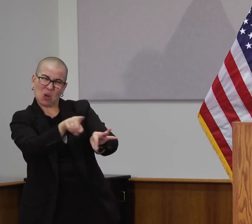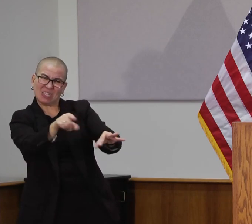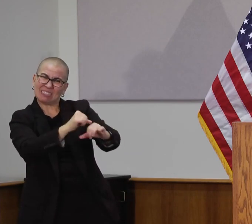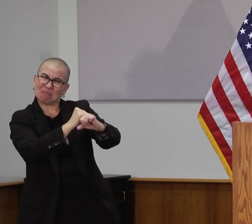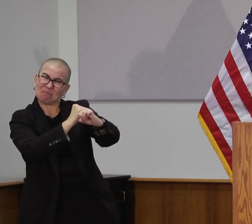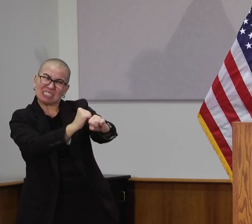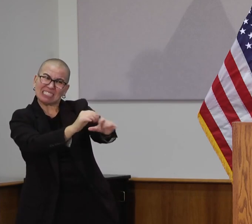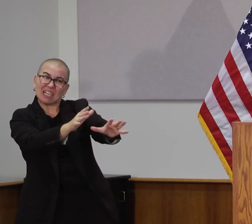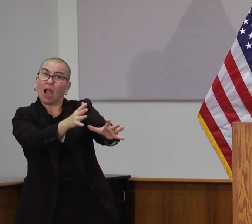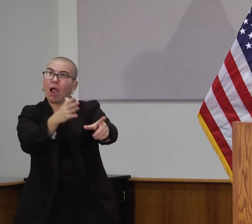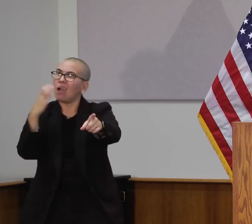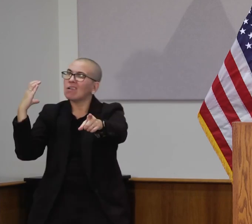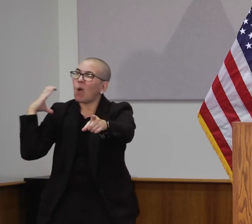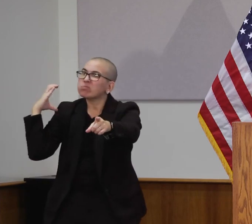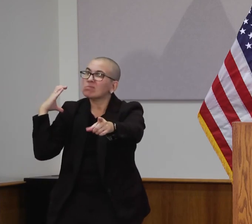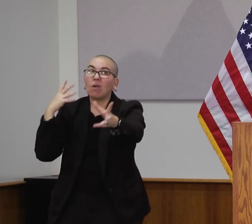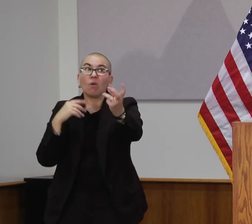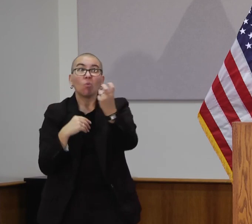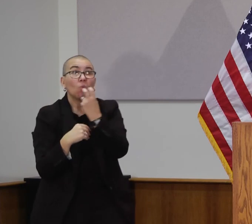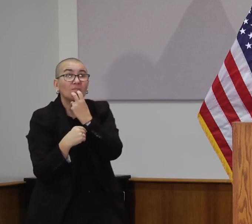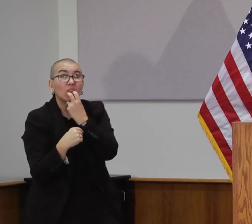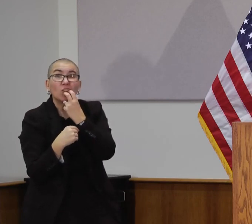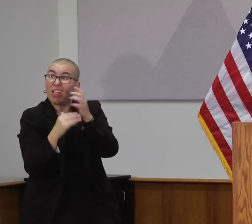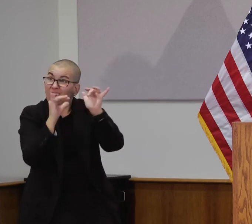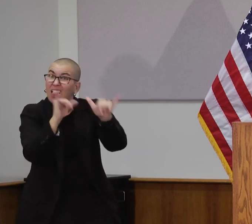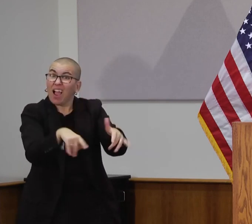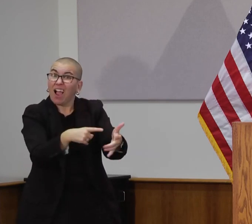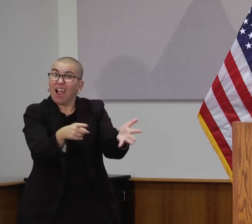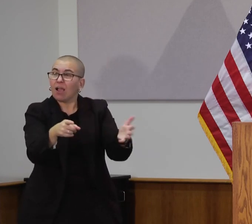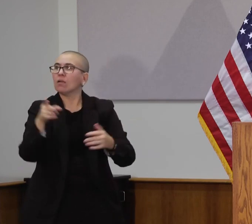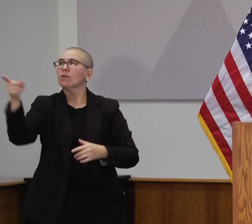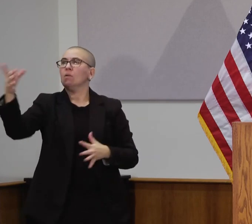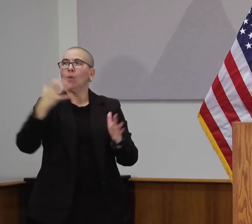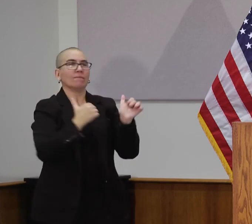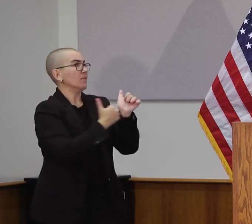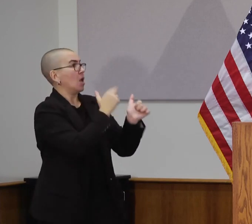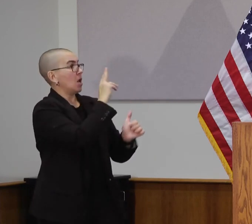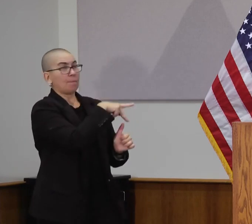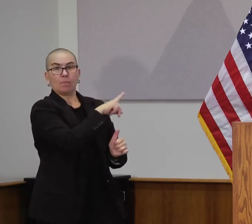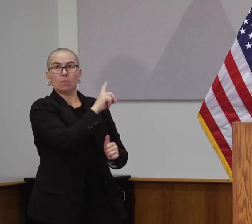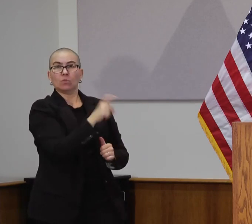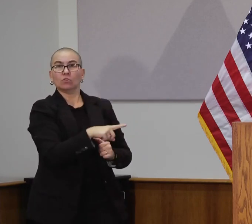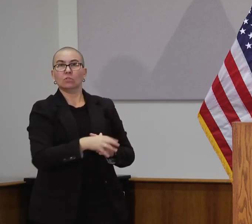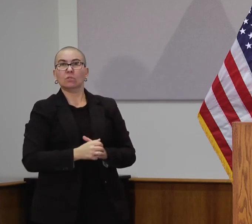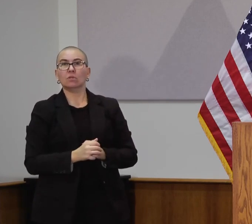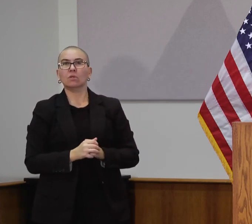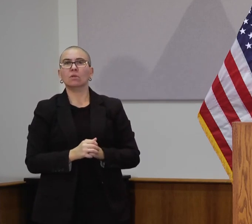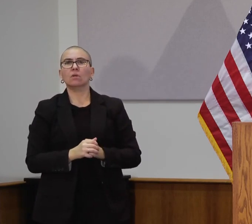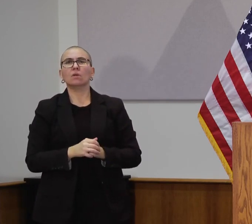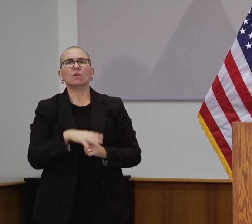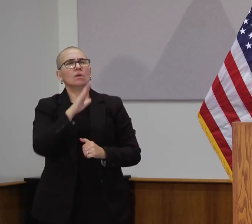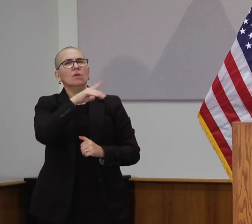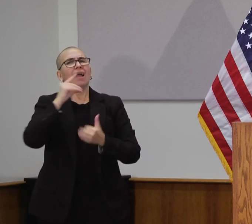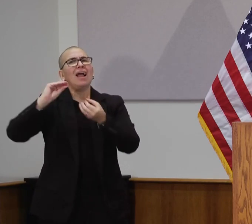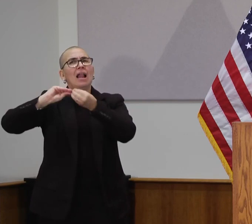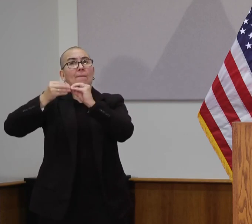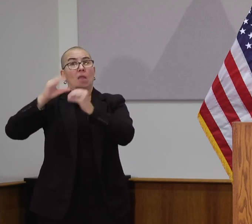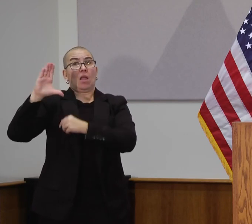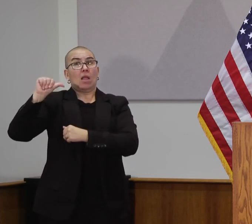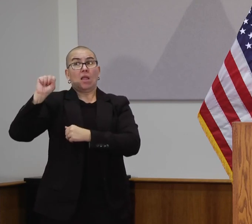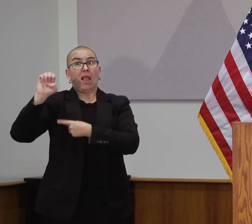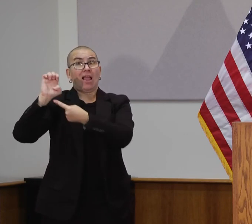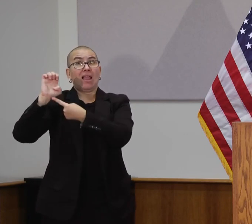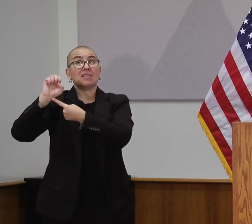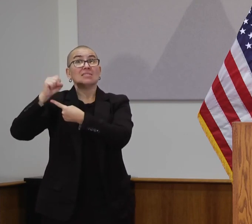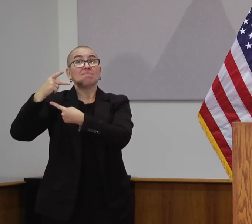them. A follow-up question on that, as long as we're on topic. The number of cases, outbreaks in sports has ballooned in the